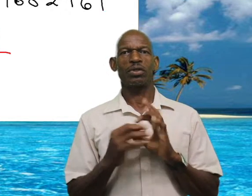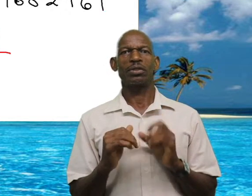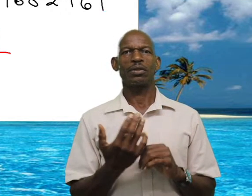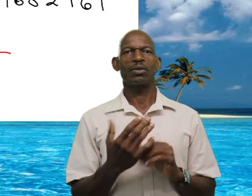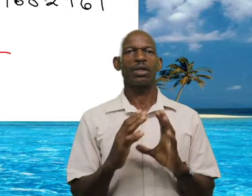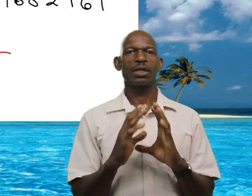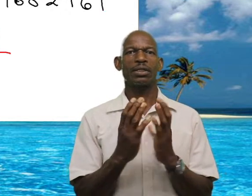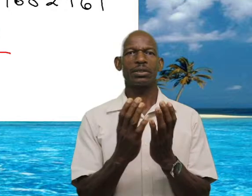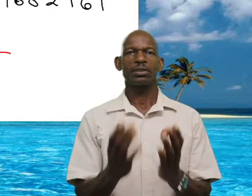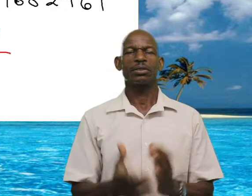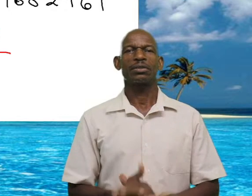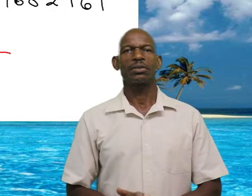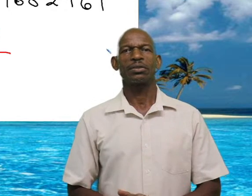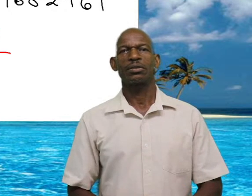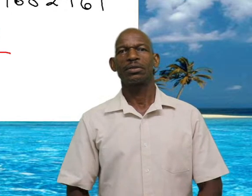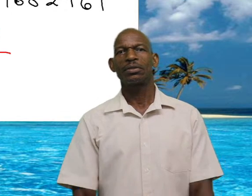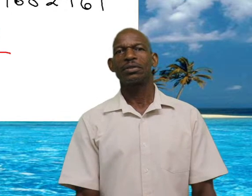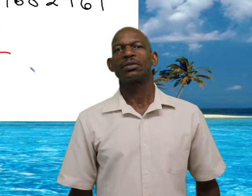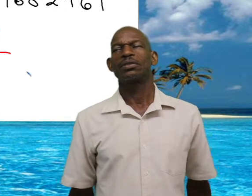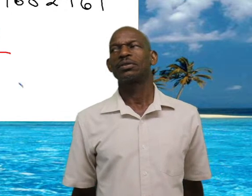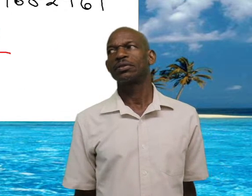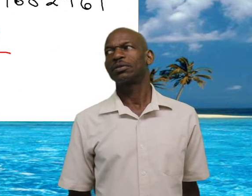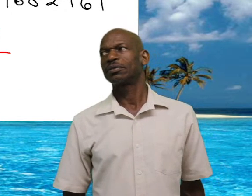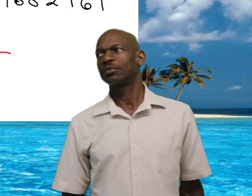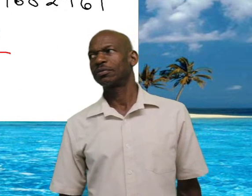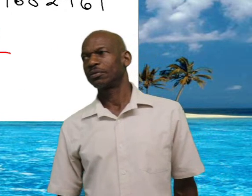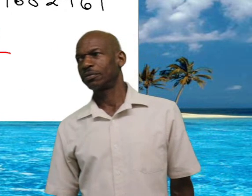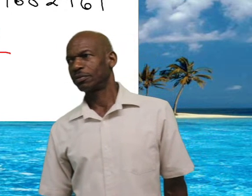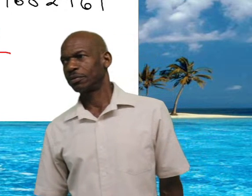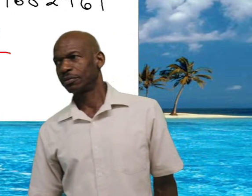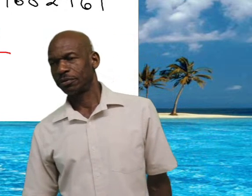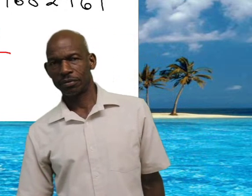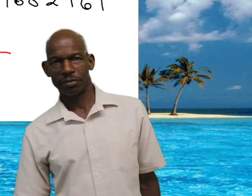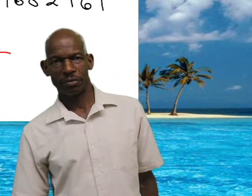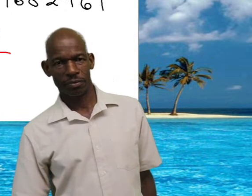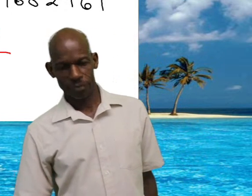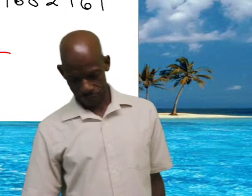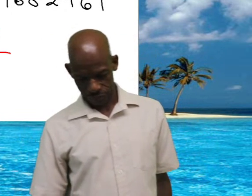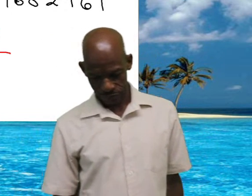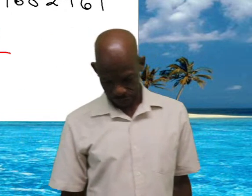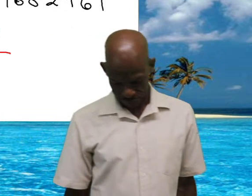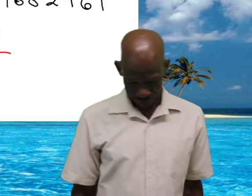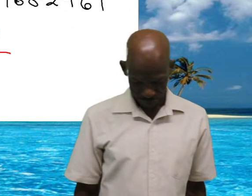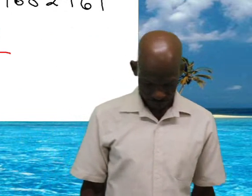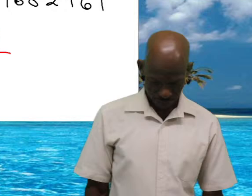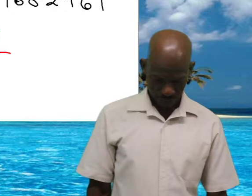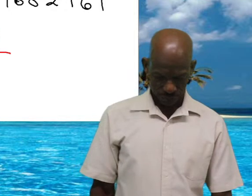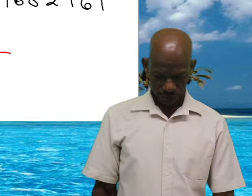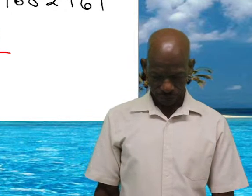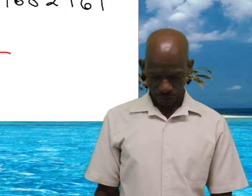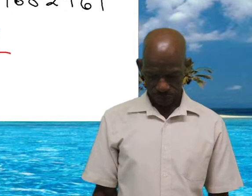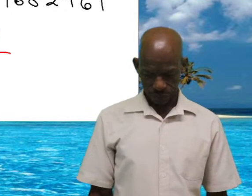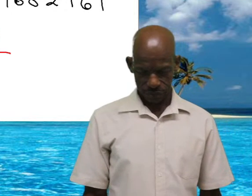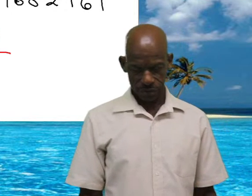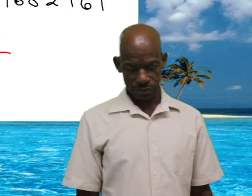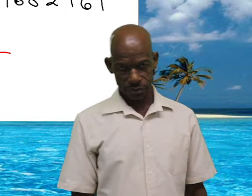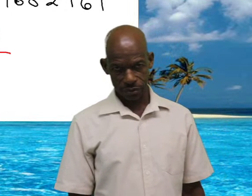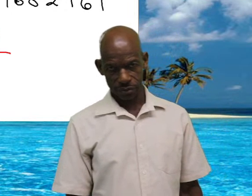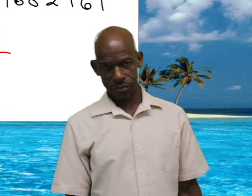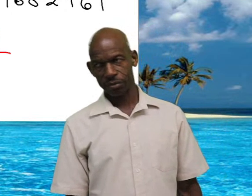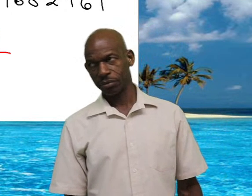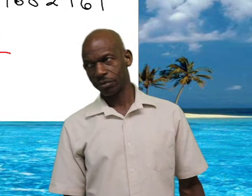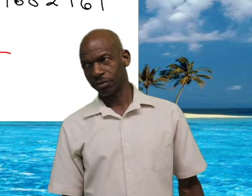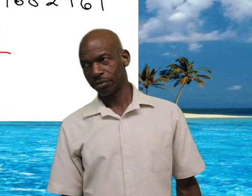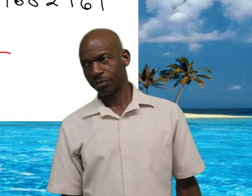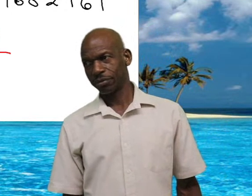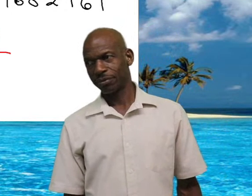again. Right, so let me just log them in so that we can start all together. Right,